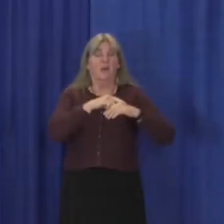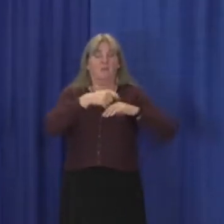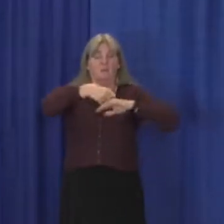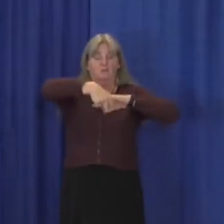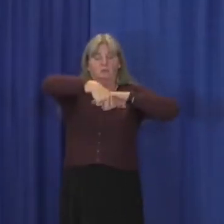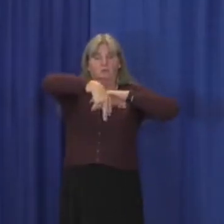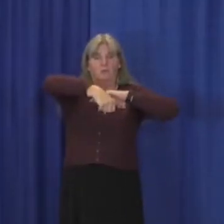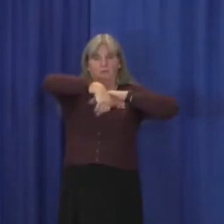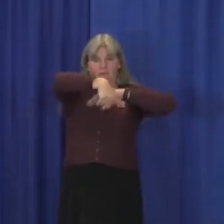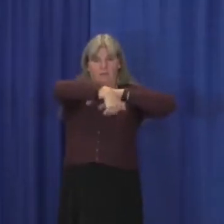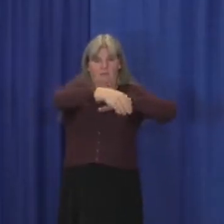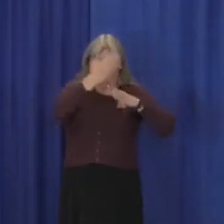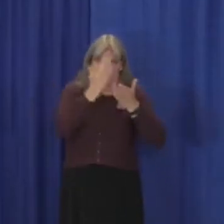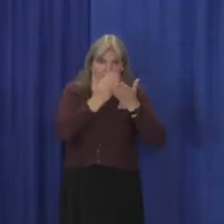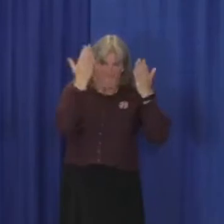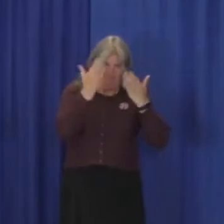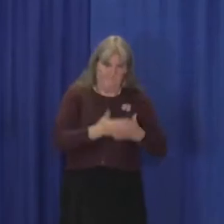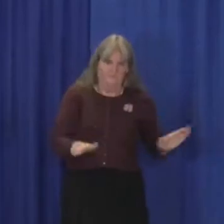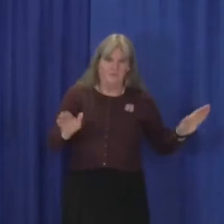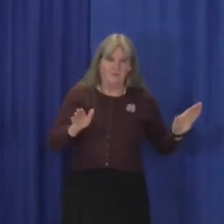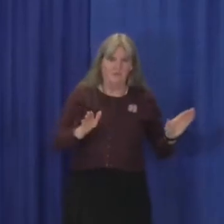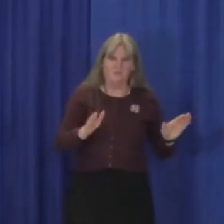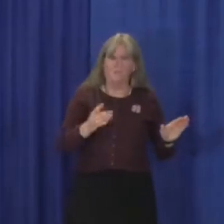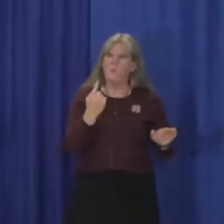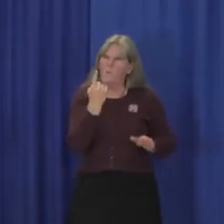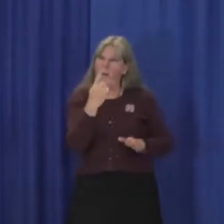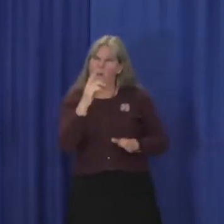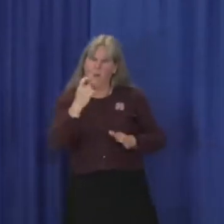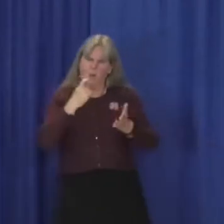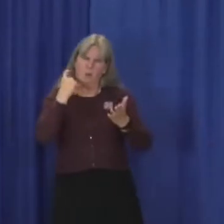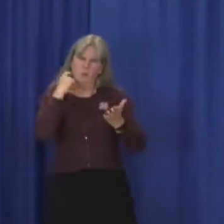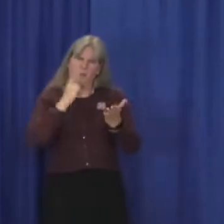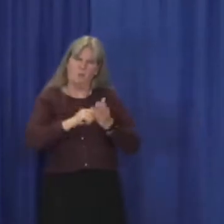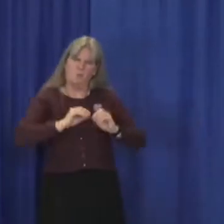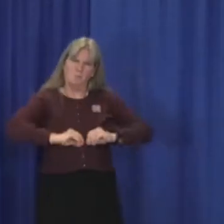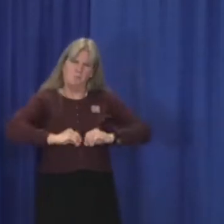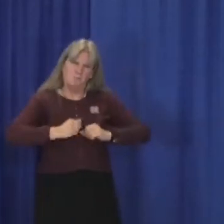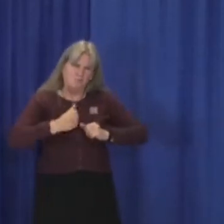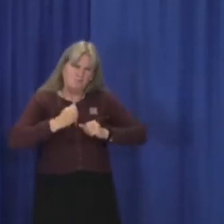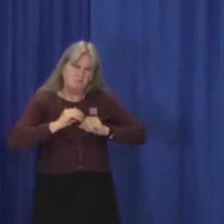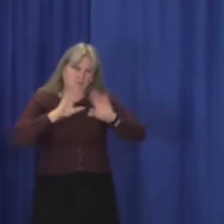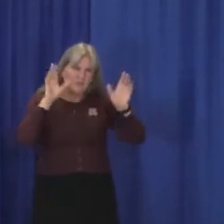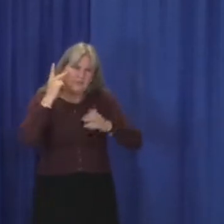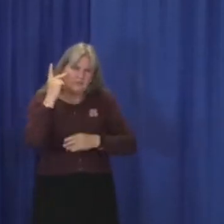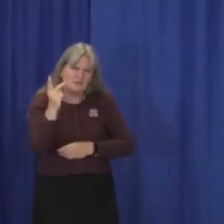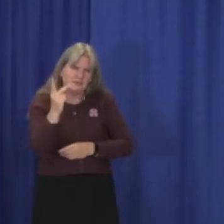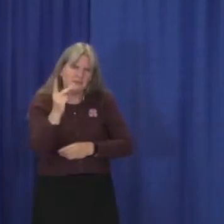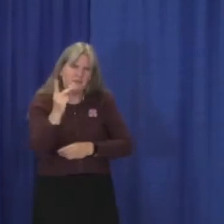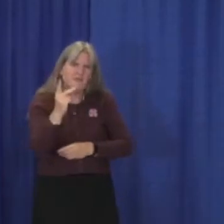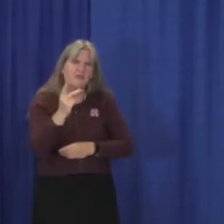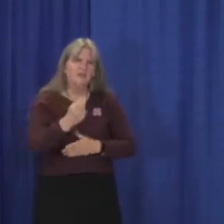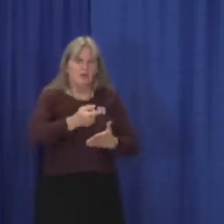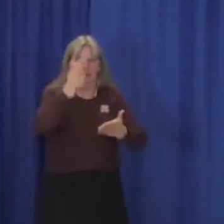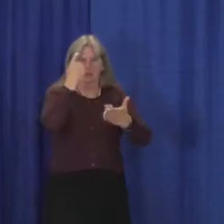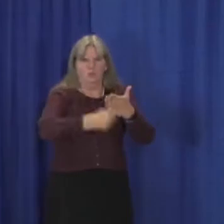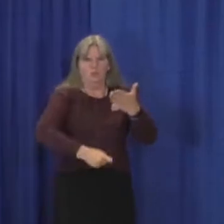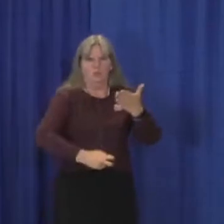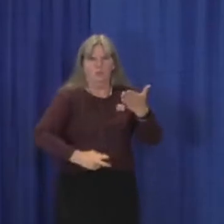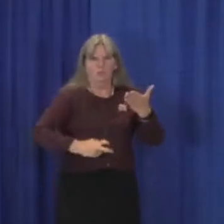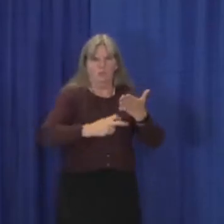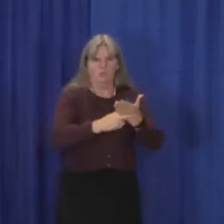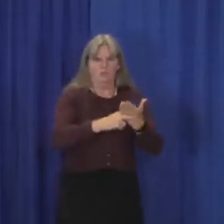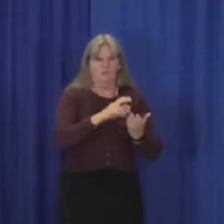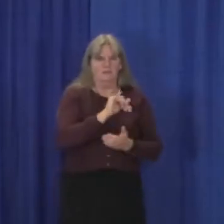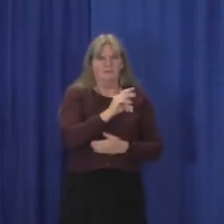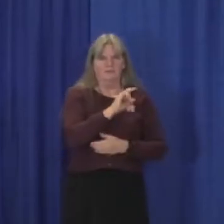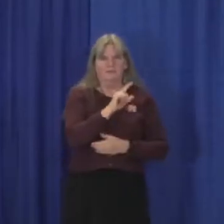p.m. The most noticeable changes will be the end of enforcement measures under the Civil Emergency